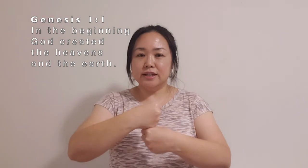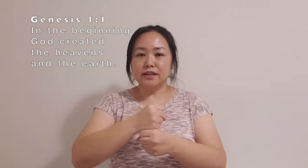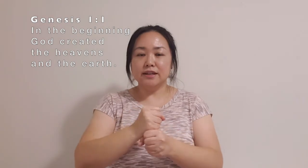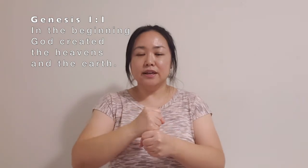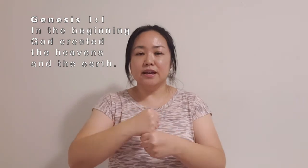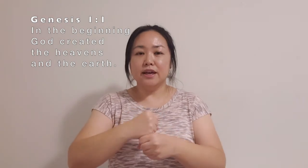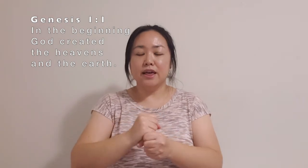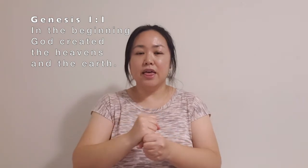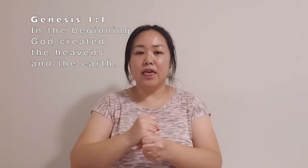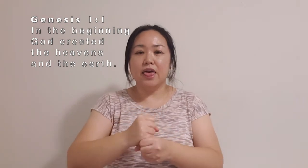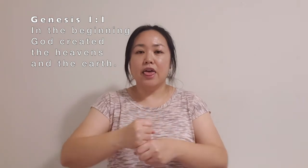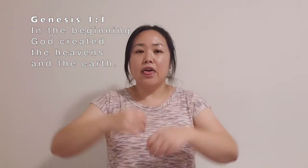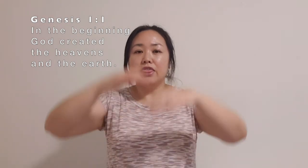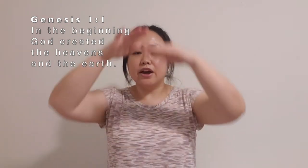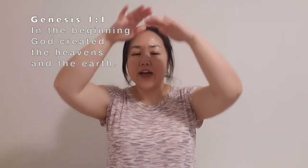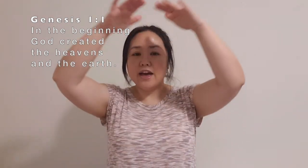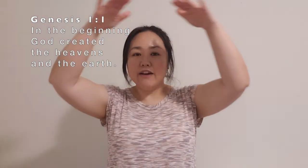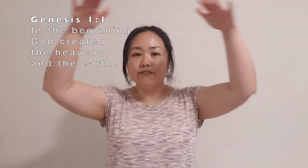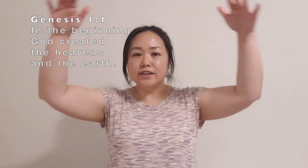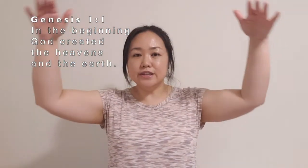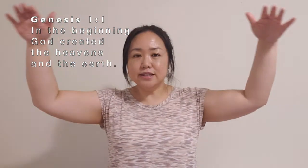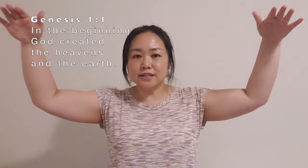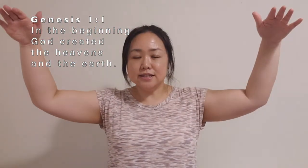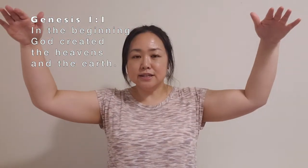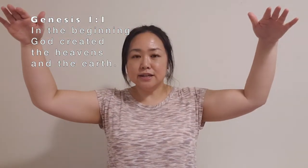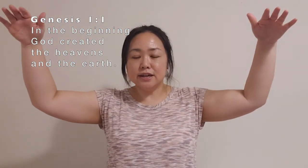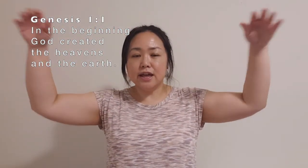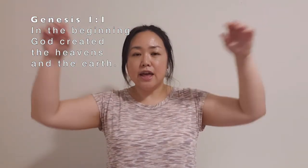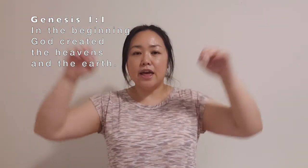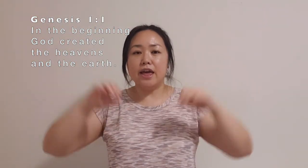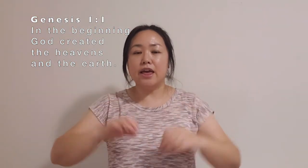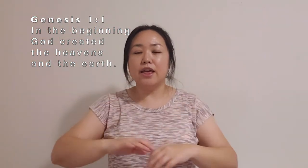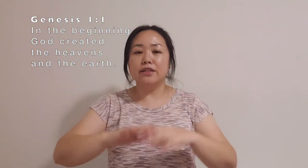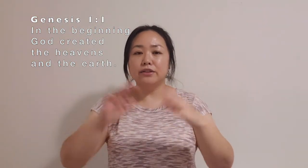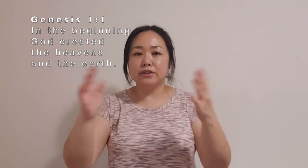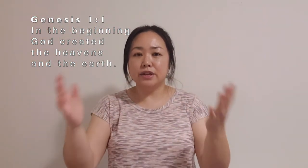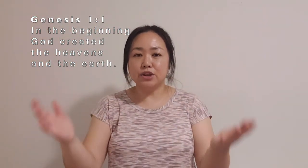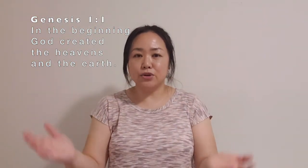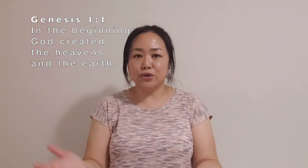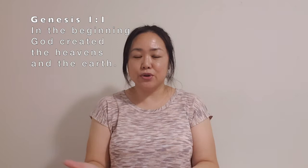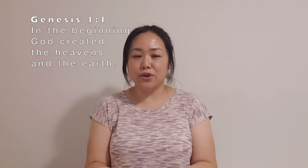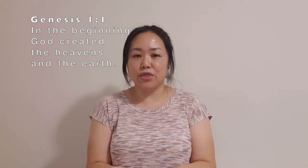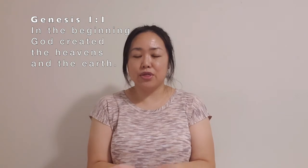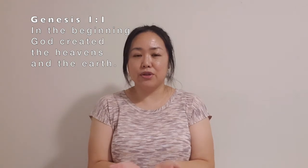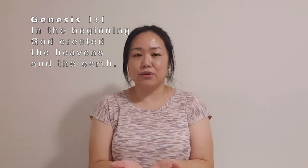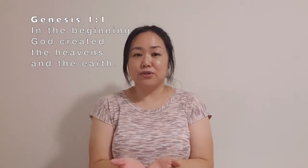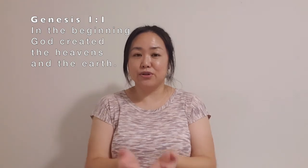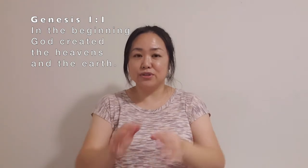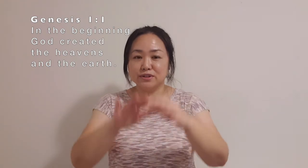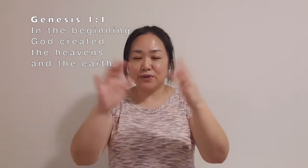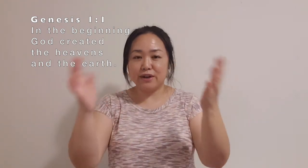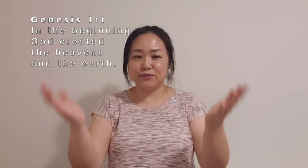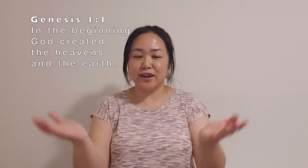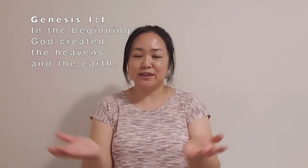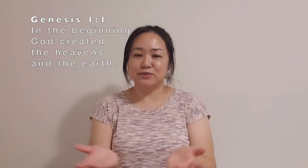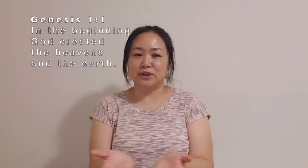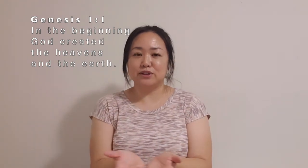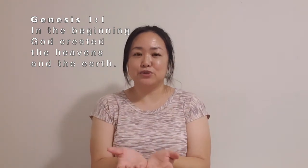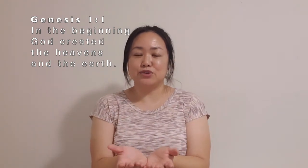created the heavens and the earth. Earth is round, right? So we're going to do earth